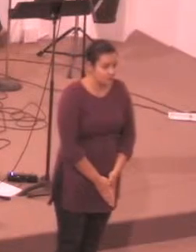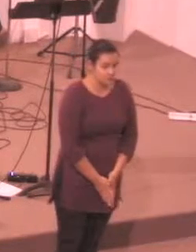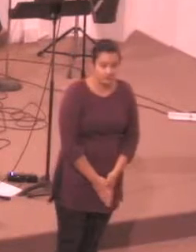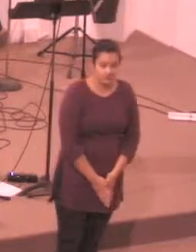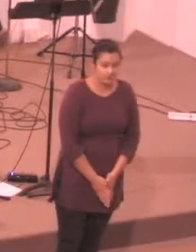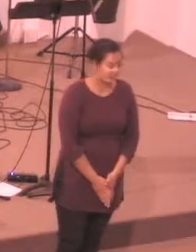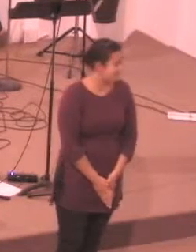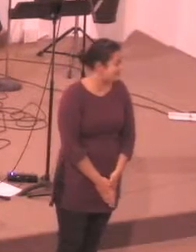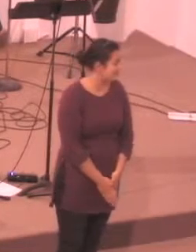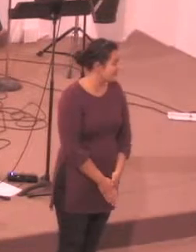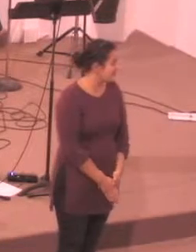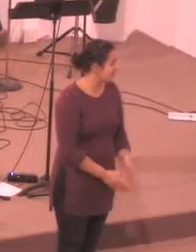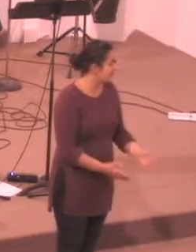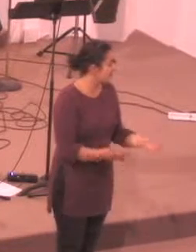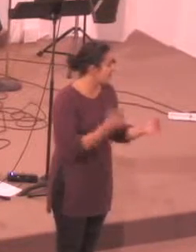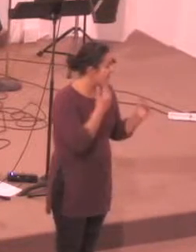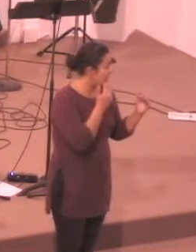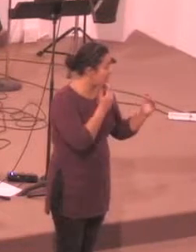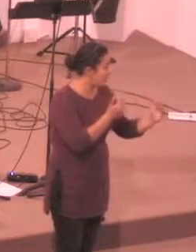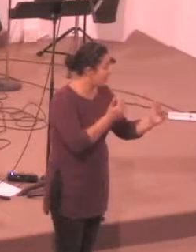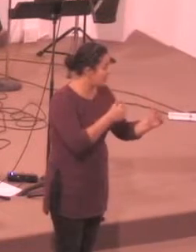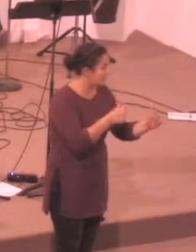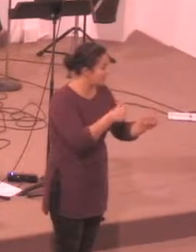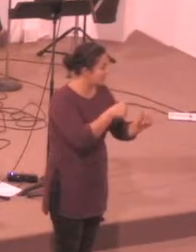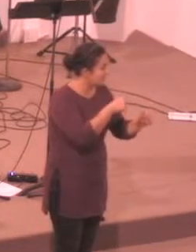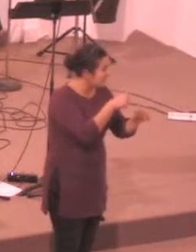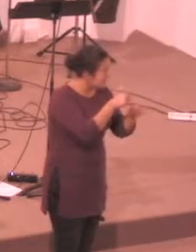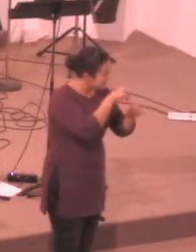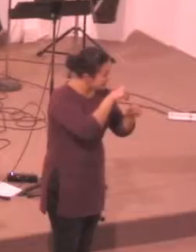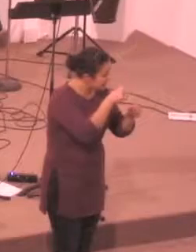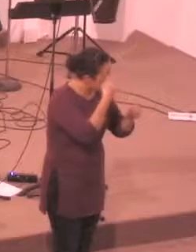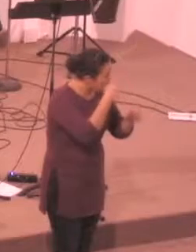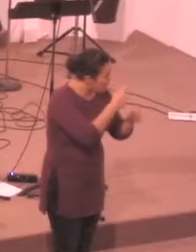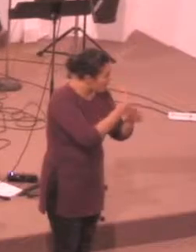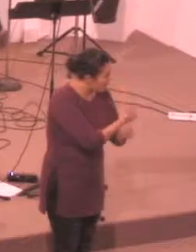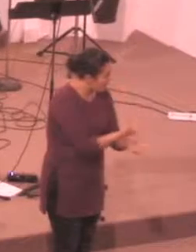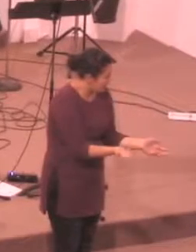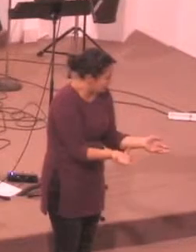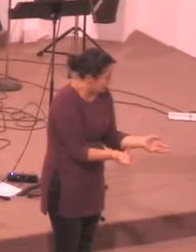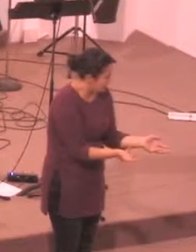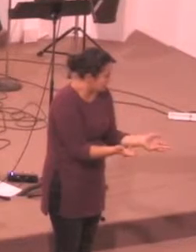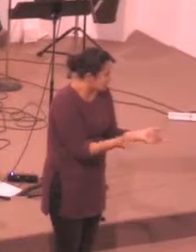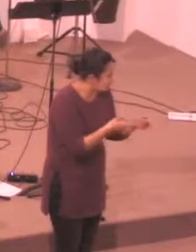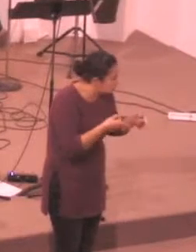Be thankful in everything.